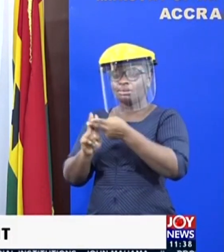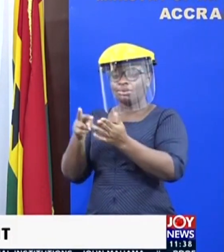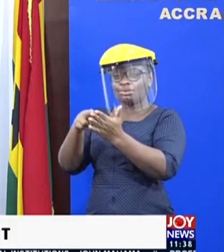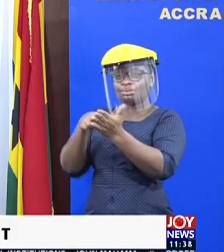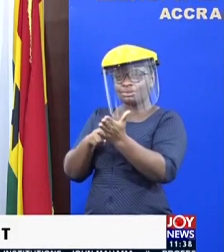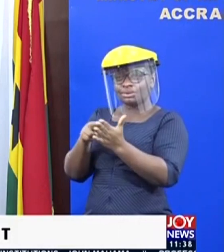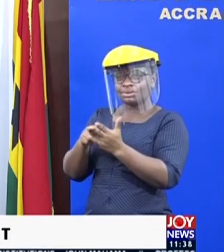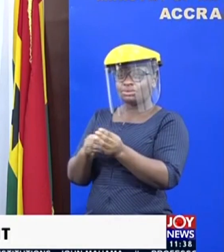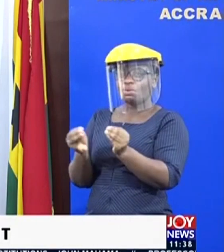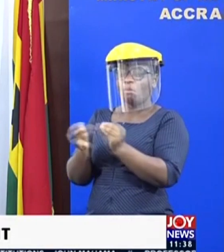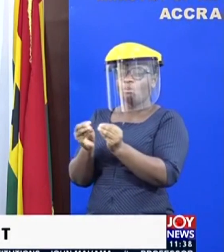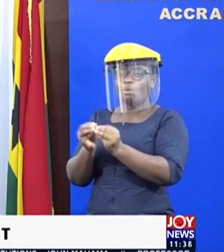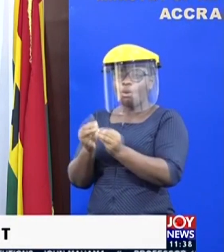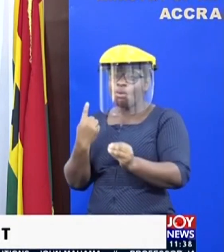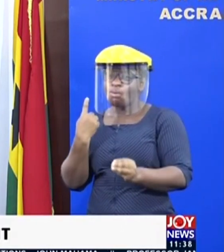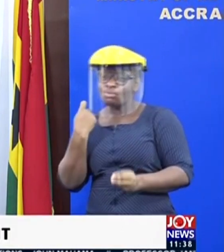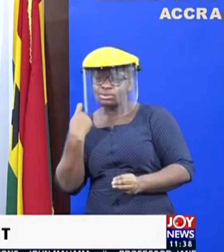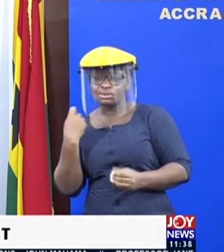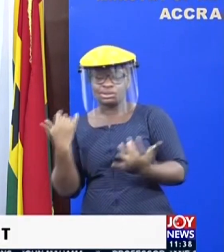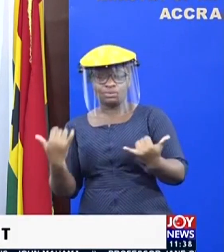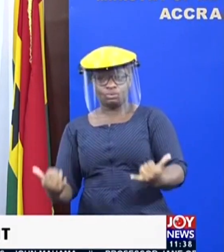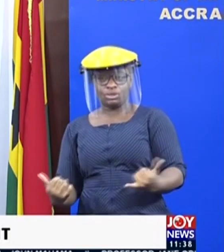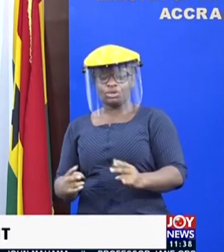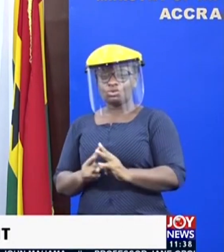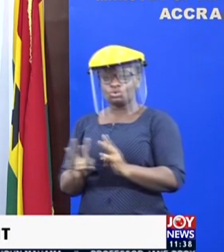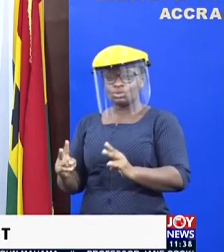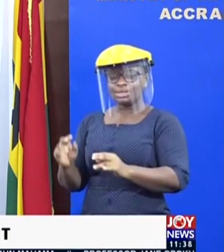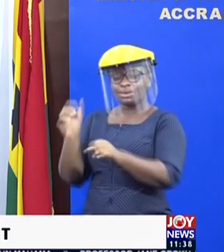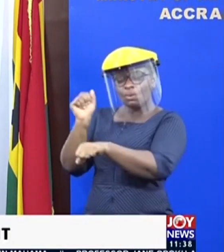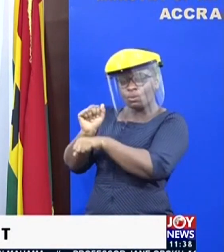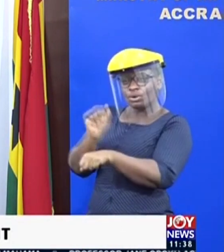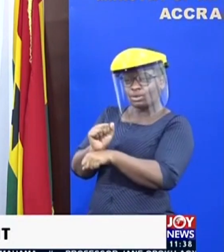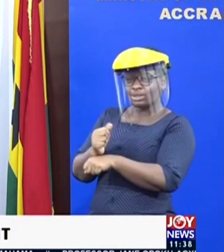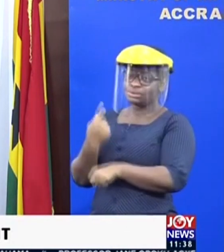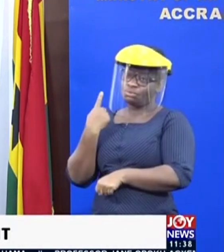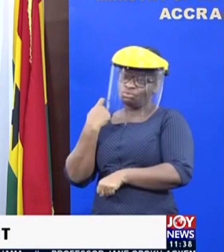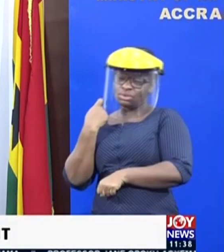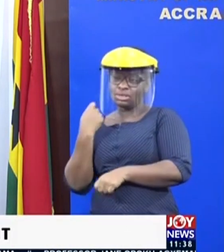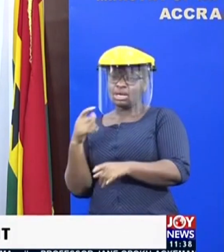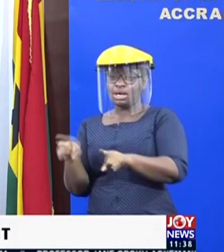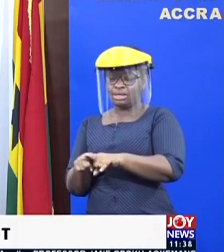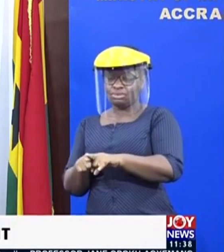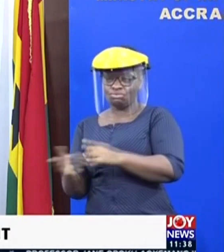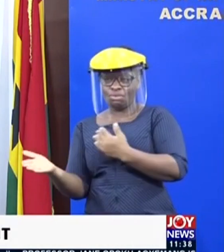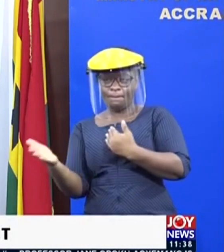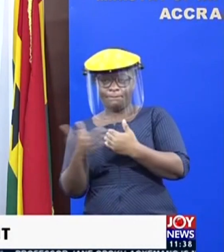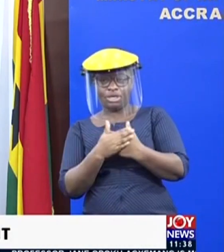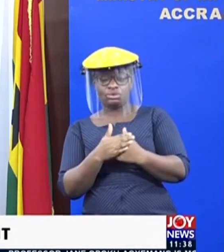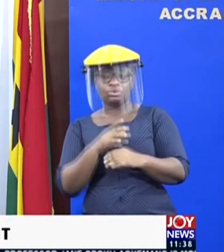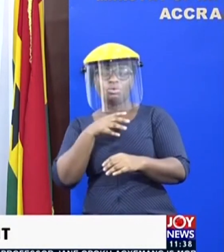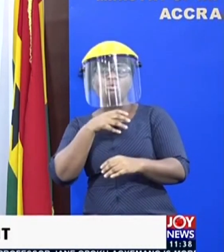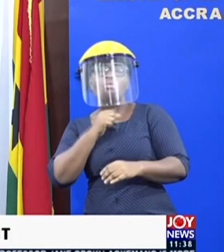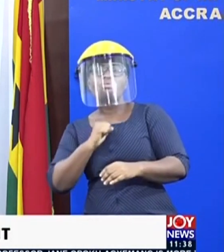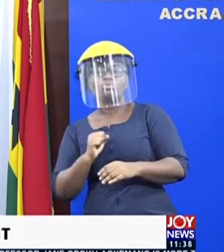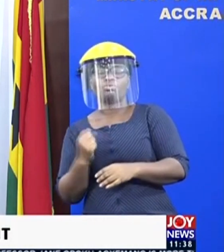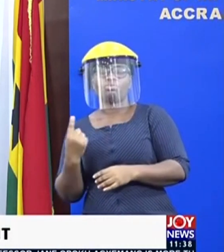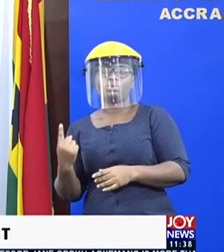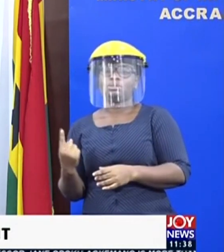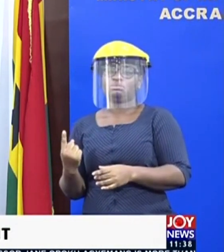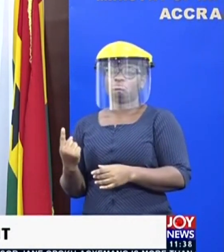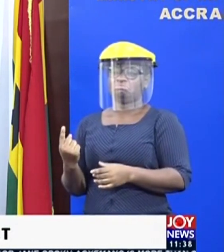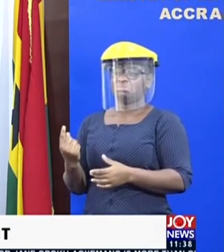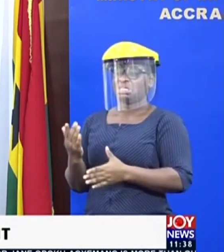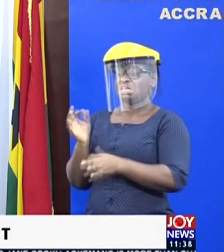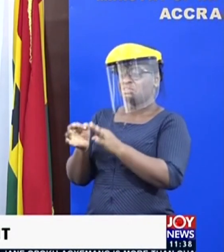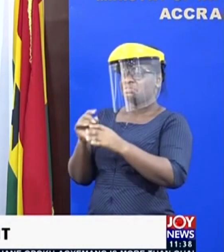were more recent ones. And so we are prioritizing those recent ones whilst we go back to look at the old ones as them. Because, I mean, if